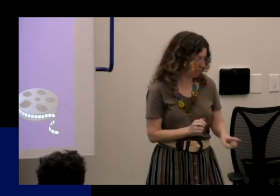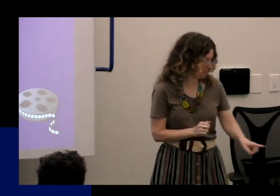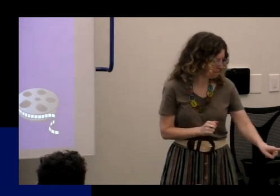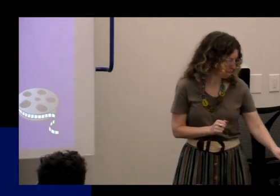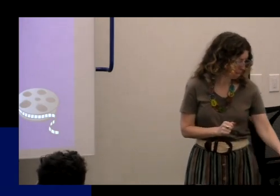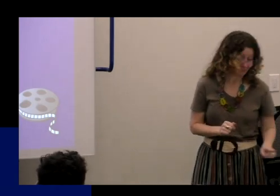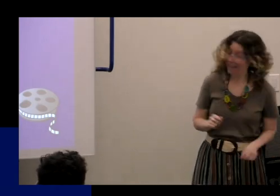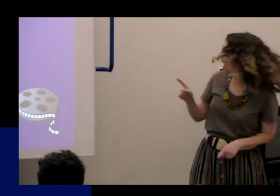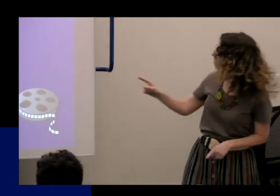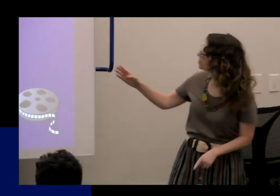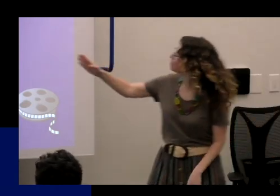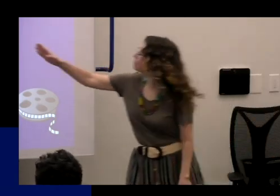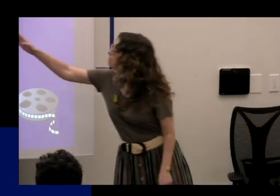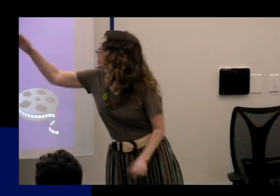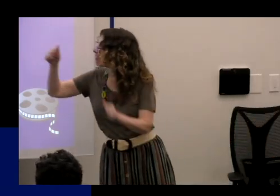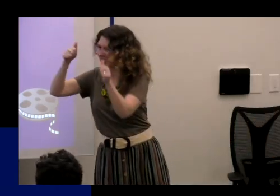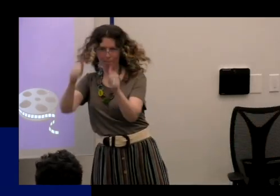an amazing deaf performer.